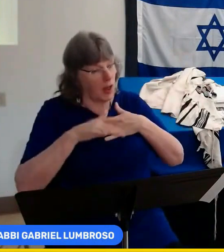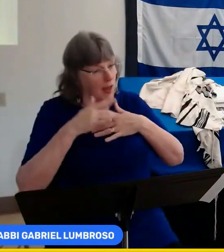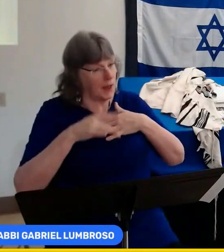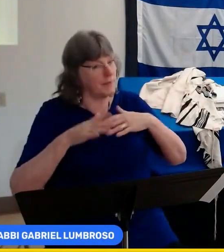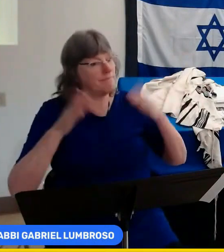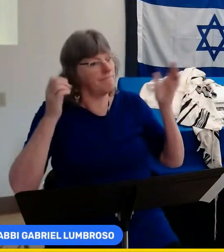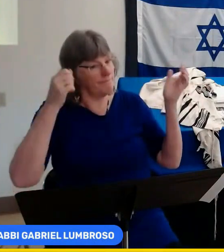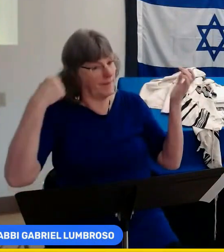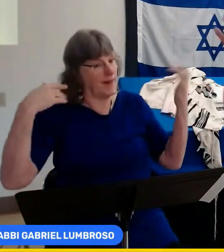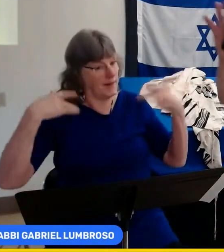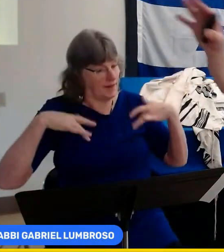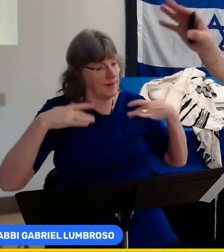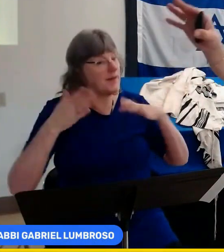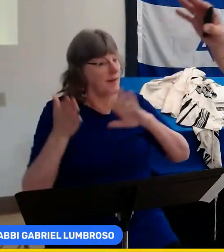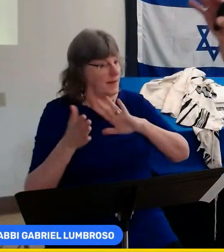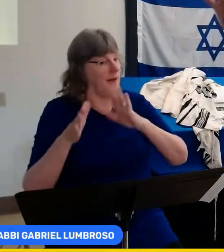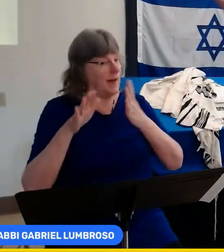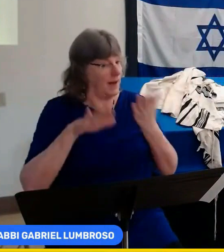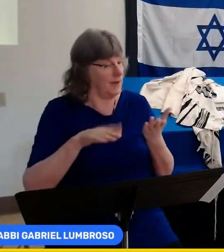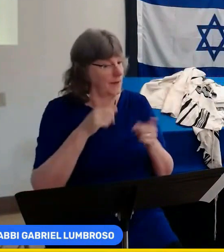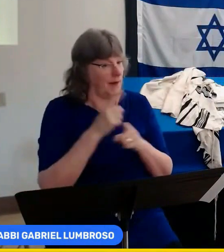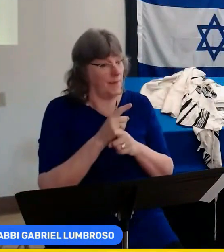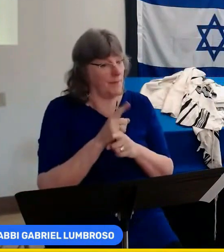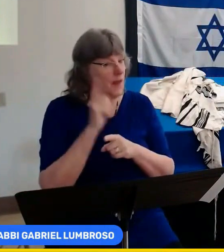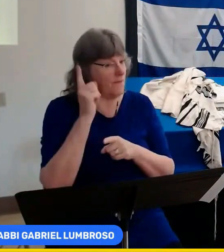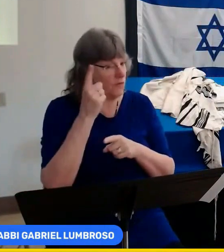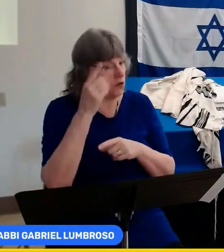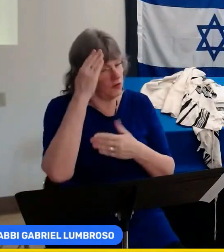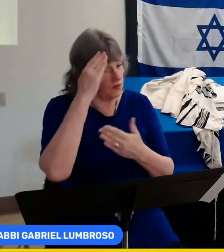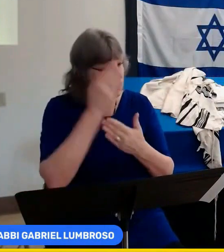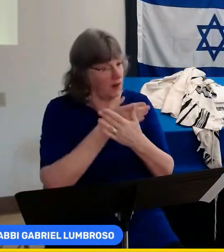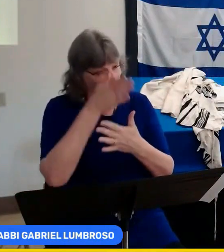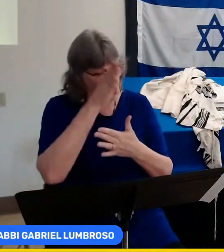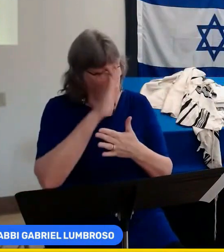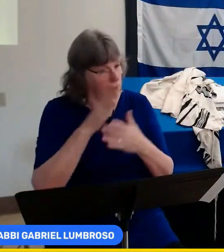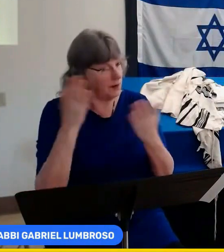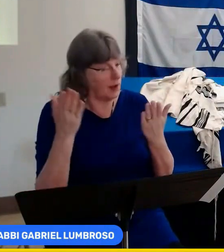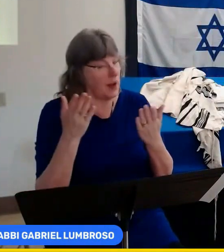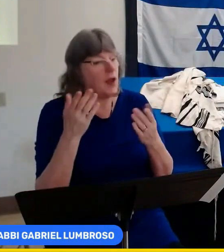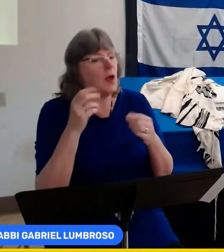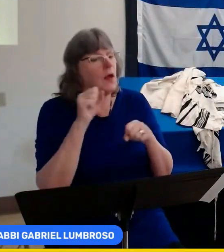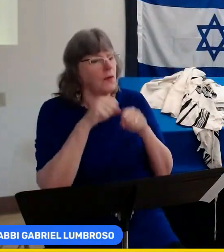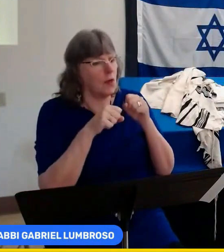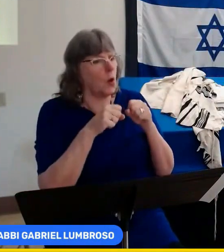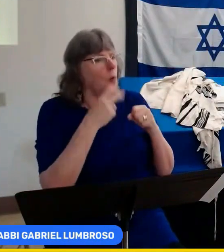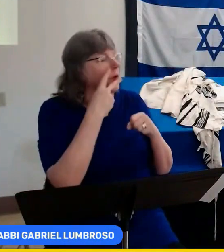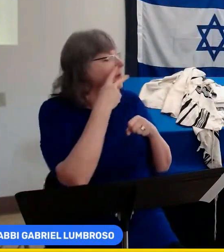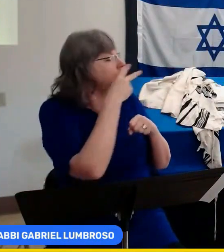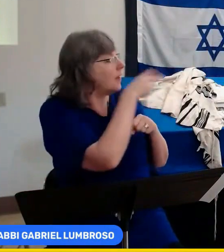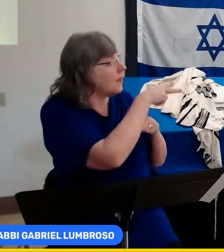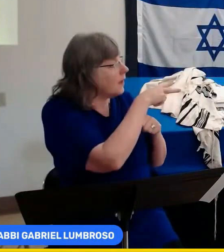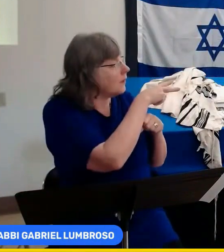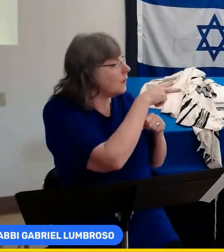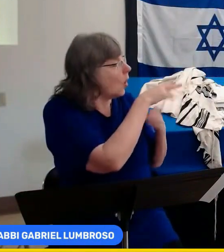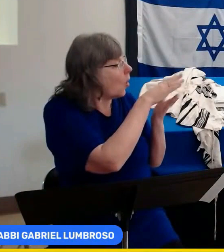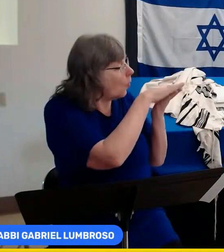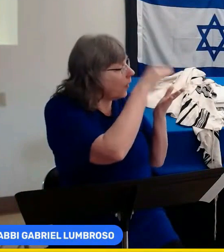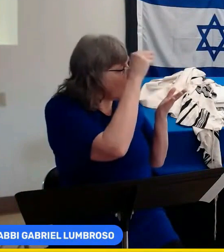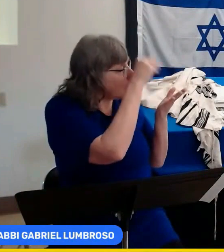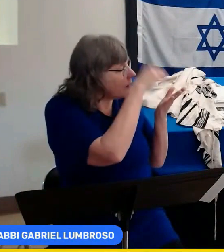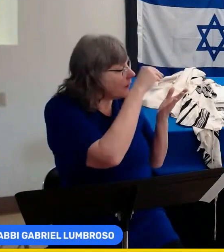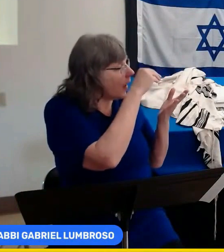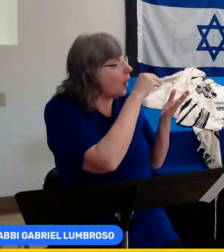Acharet HaYamim doesn't mean the last latter day. Acharet HaYamim is the last days. And the last days start